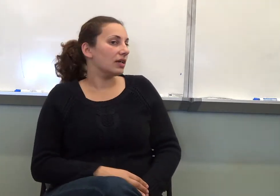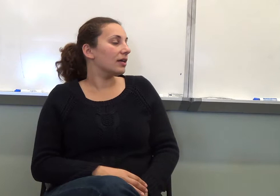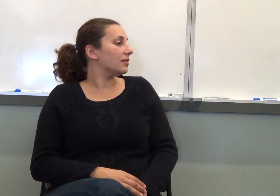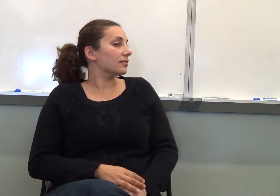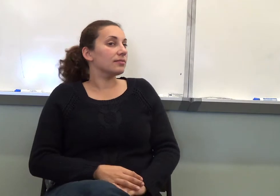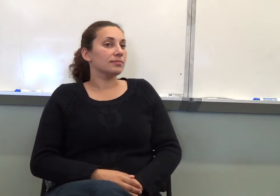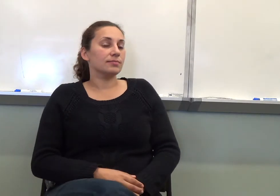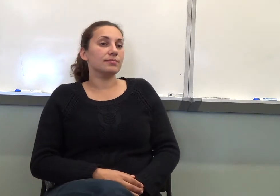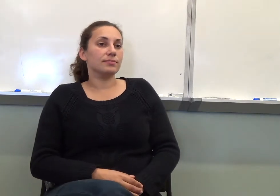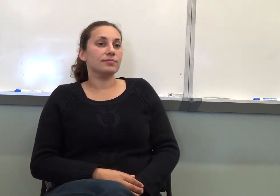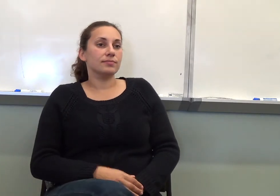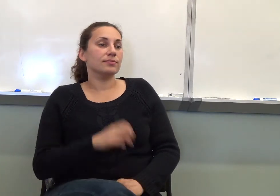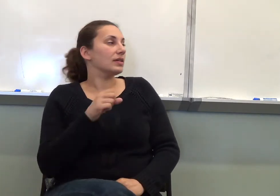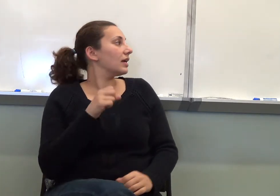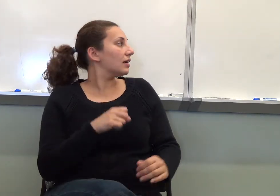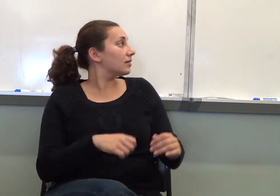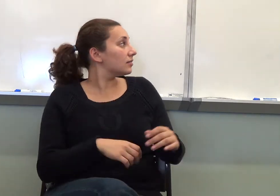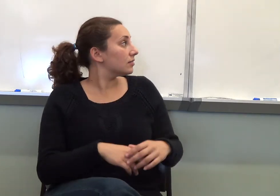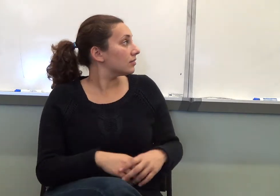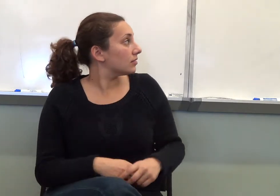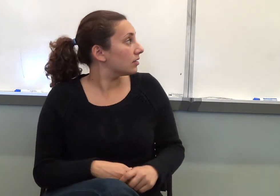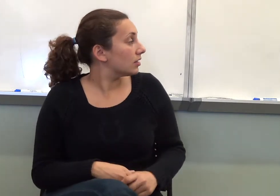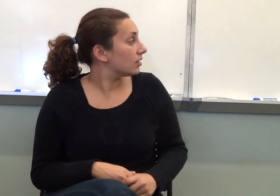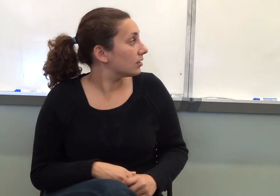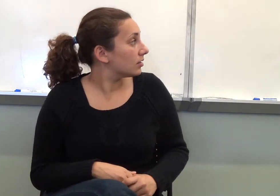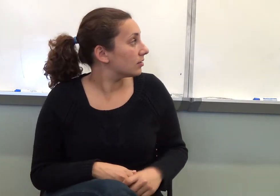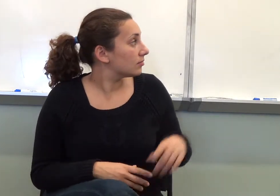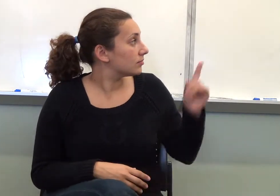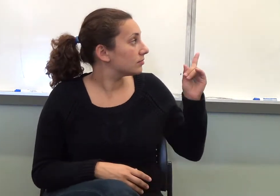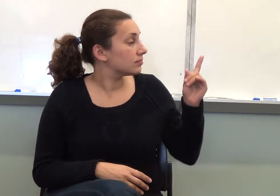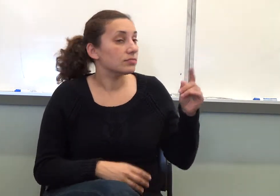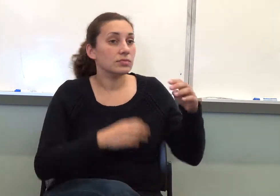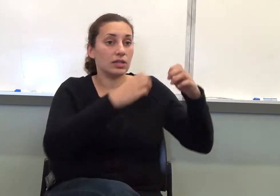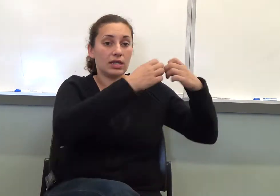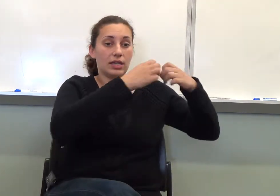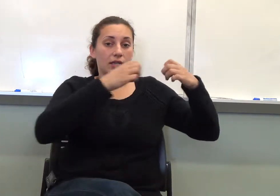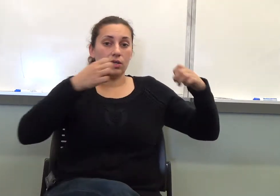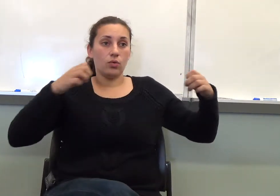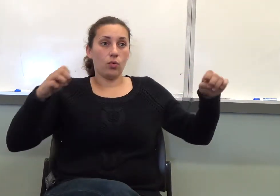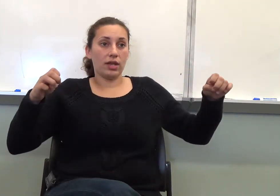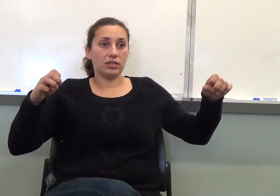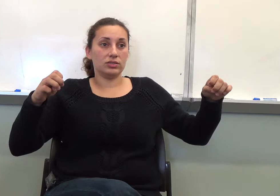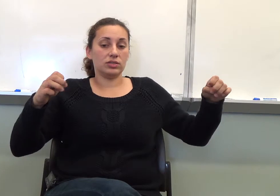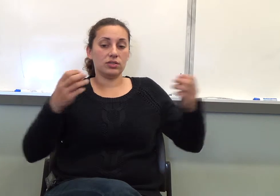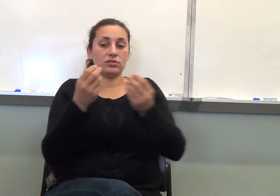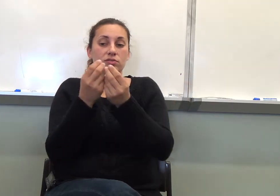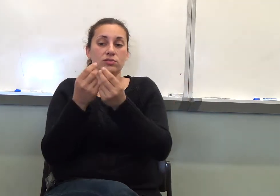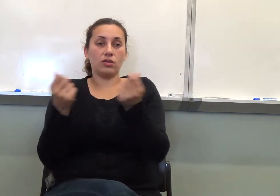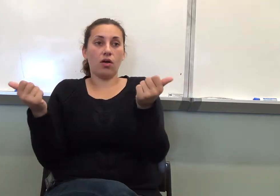Our scheme, you might call this the equation solving strategy. The way we're going to look at this